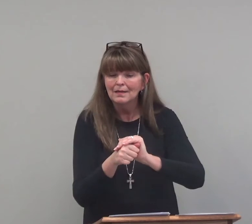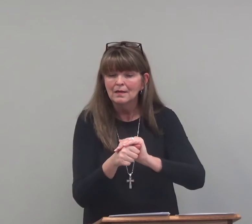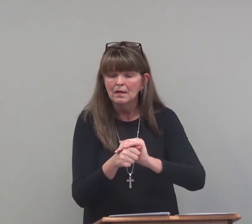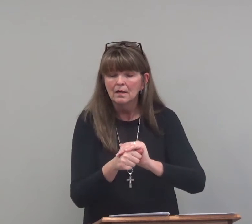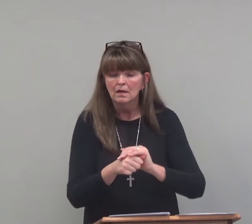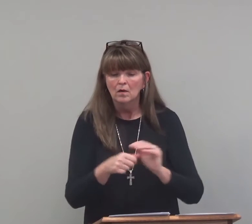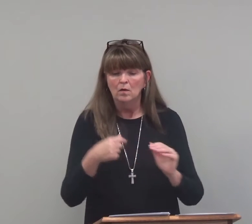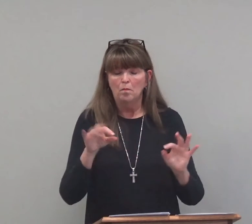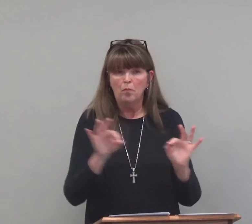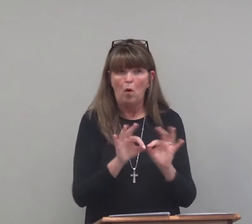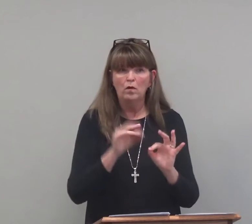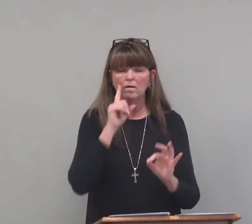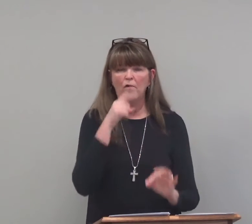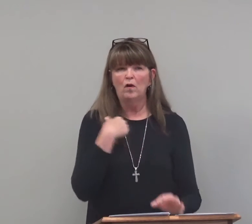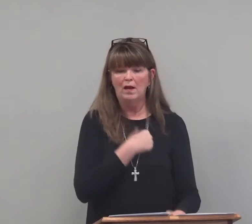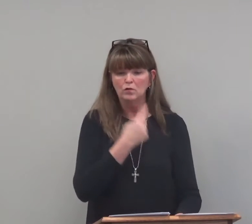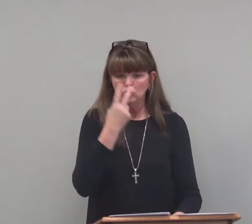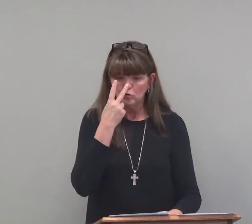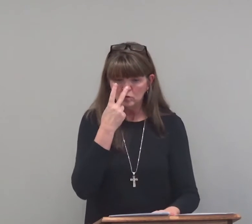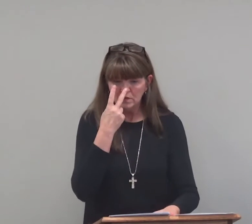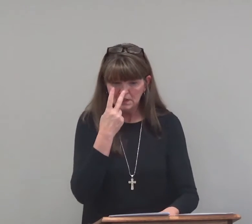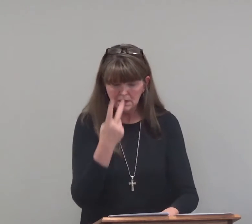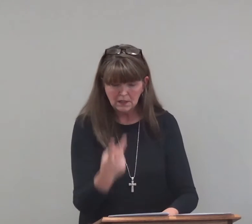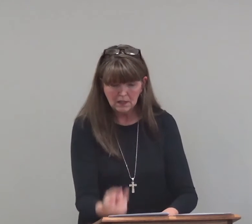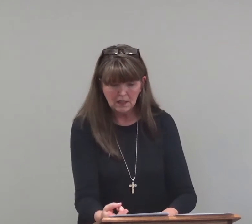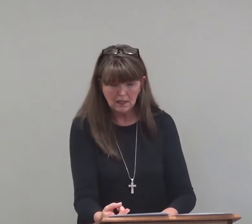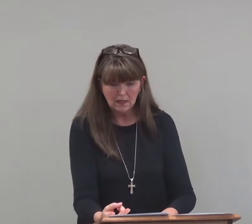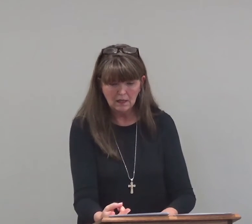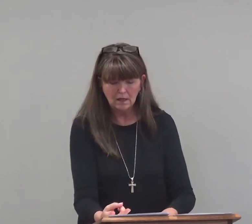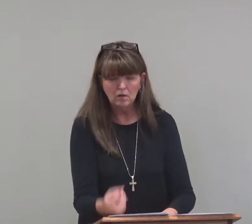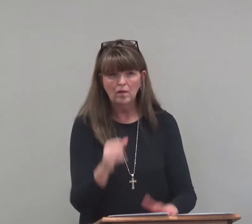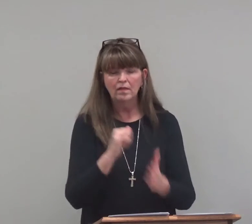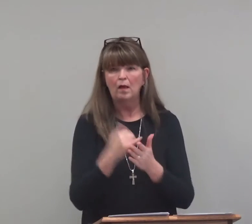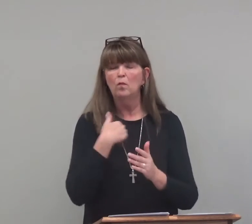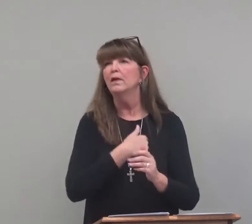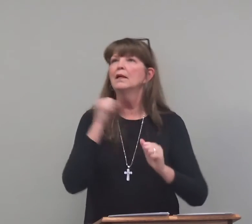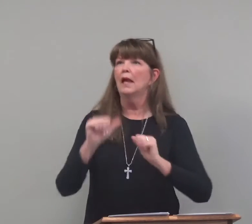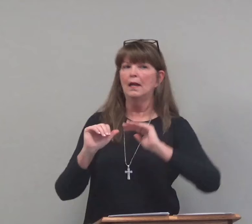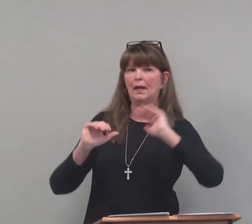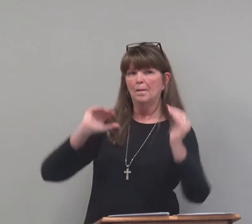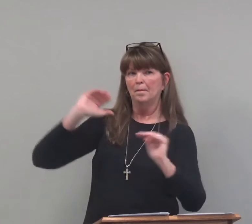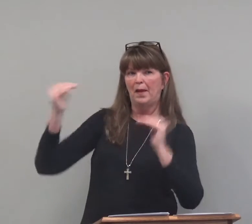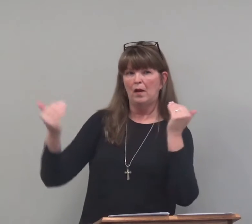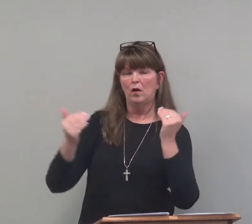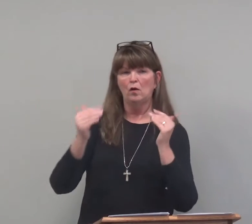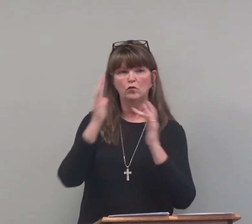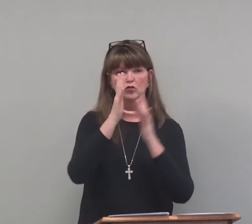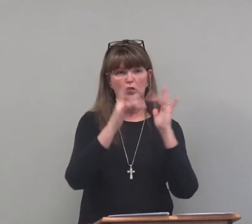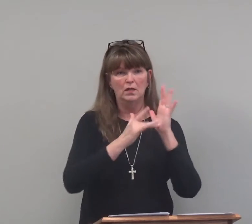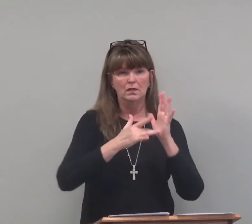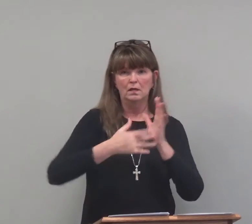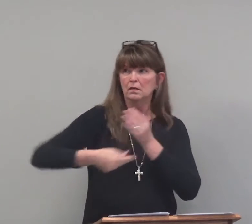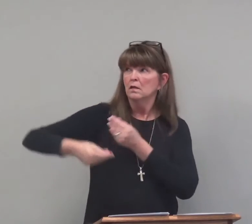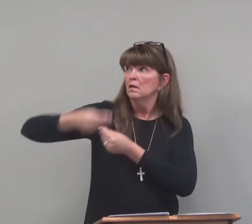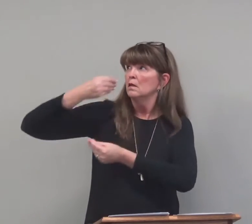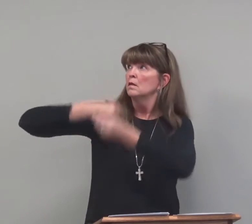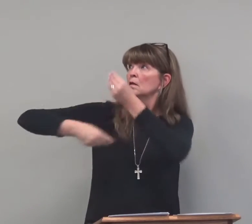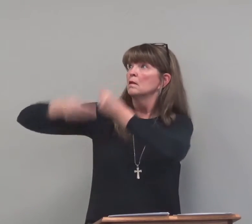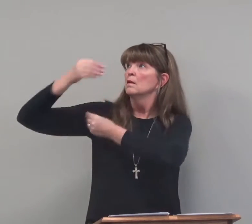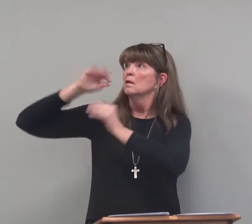or omit any one person from that list. That was so good to see. Because, when you think